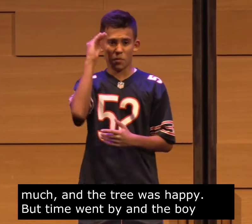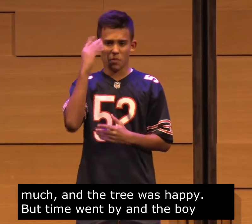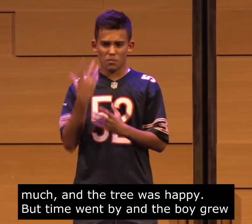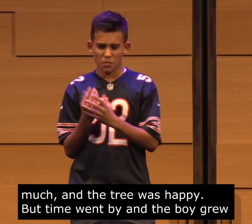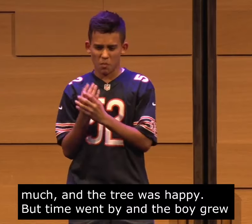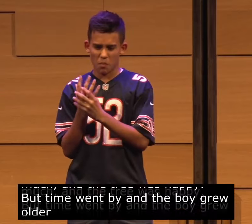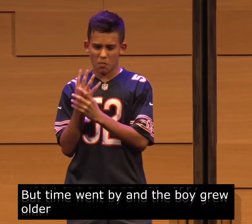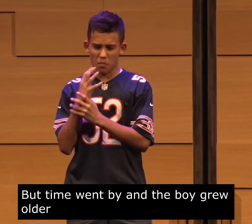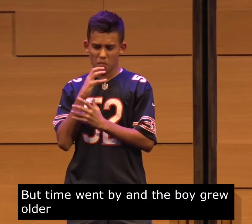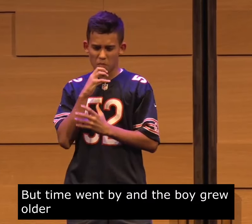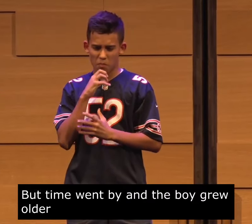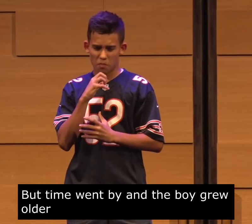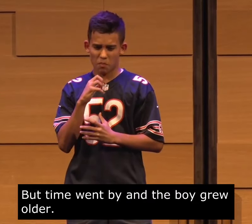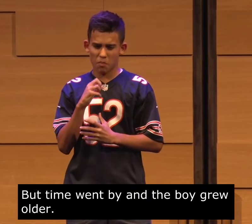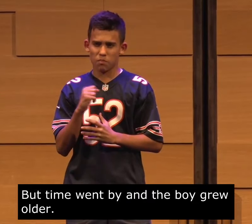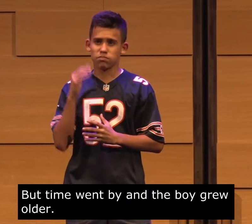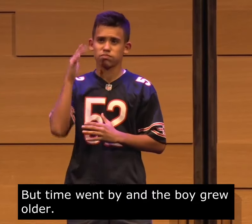and the boy grew older.